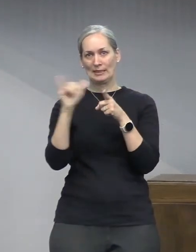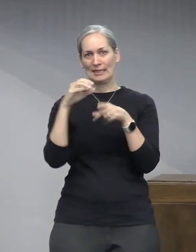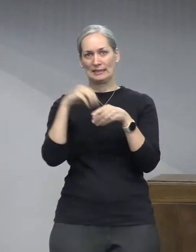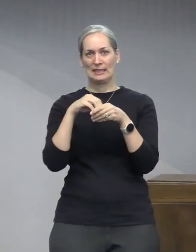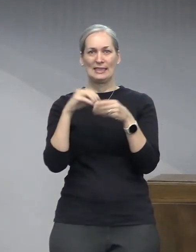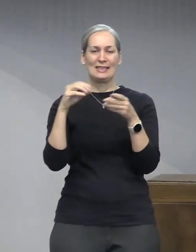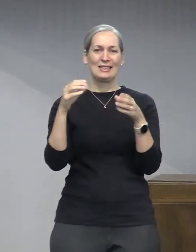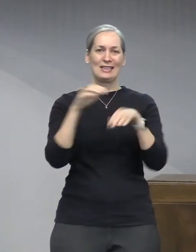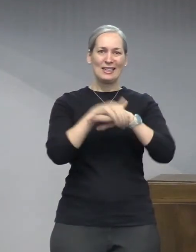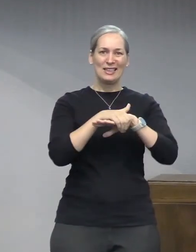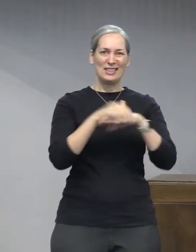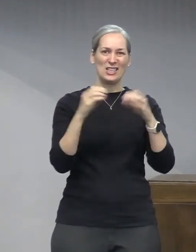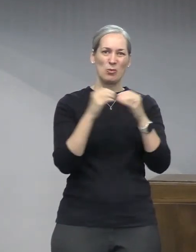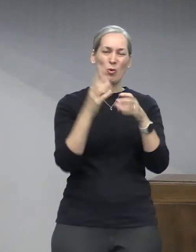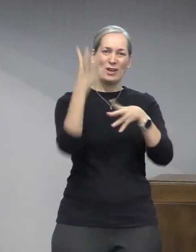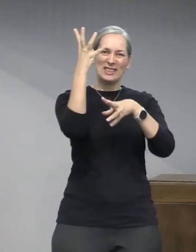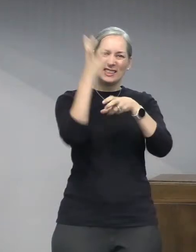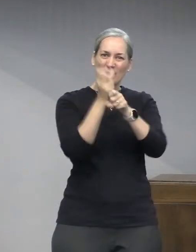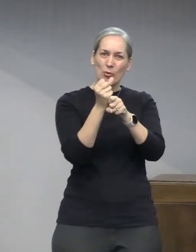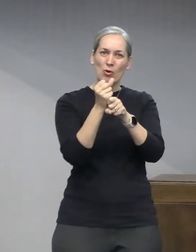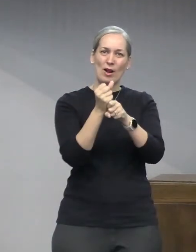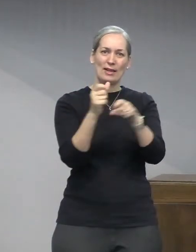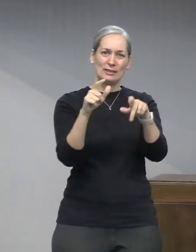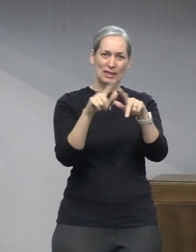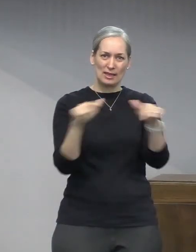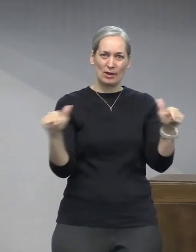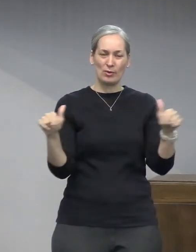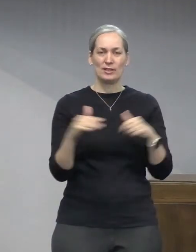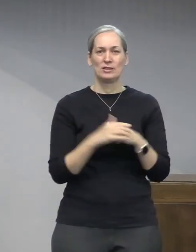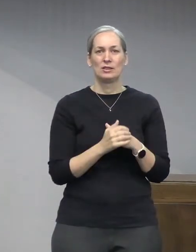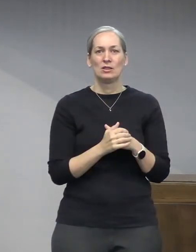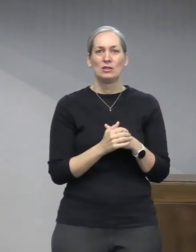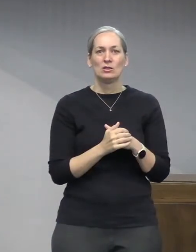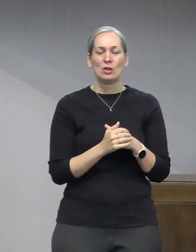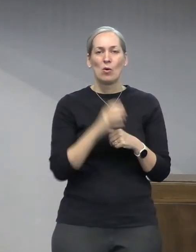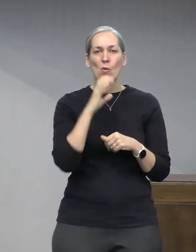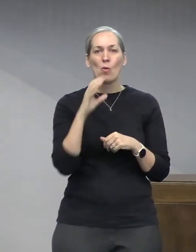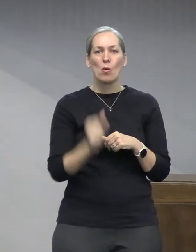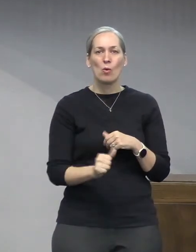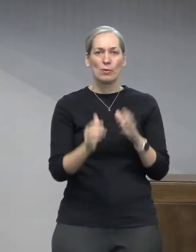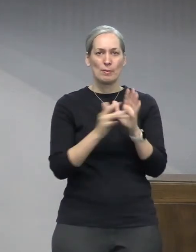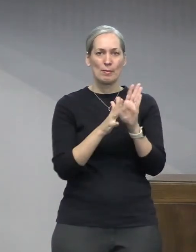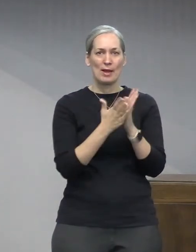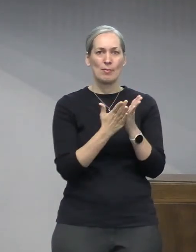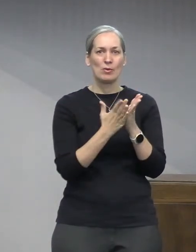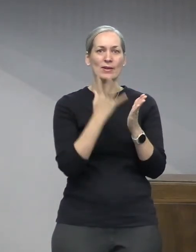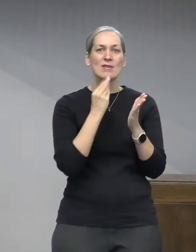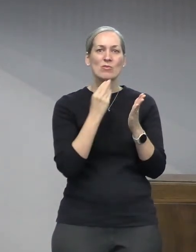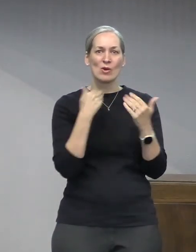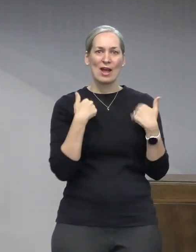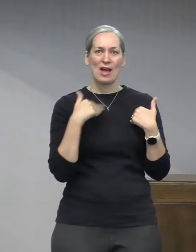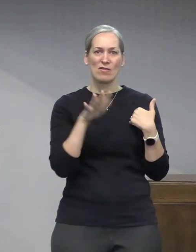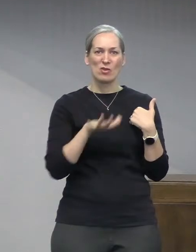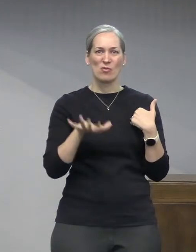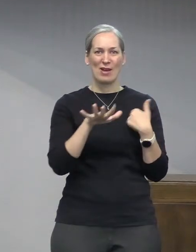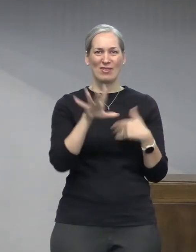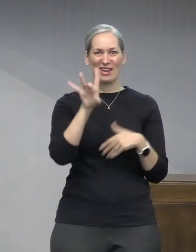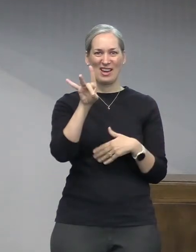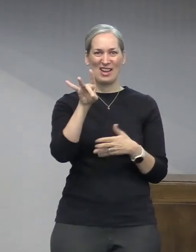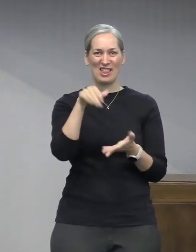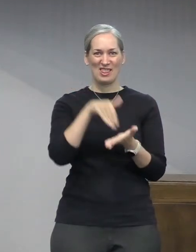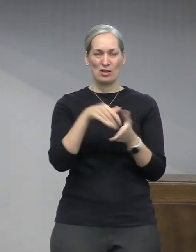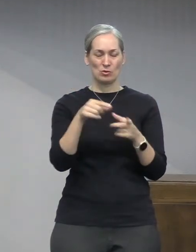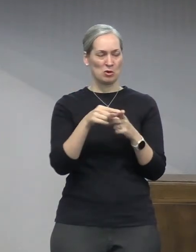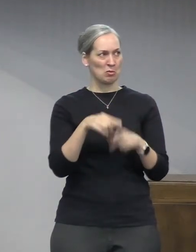example, biblical Hebrew, we're going to talk about ancient biblical Hebrew, has about 8,000 words. That's a